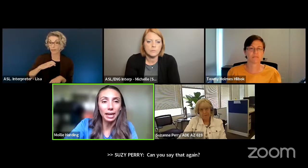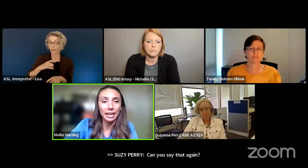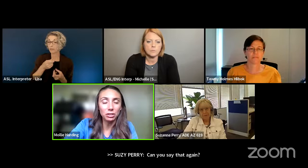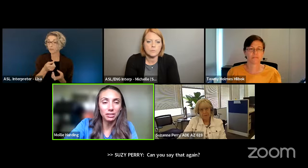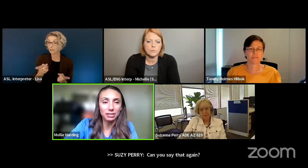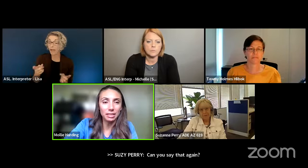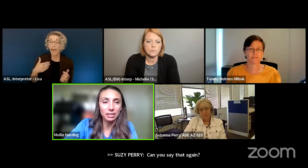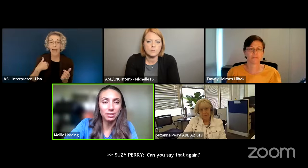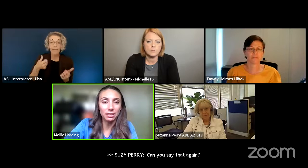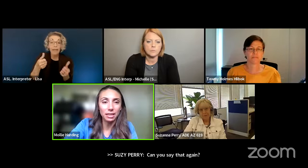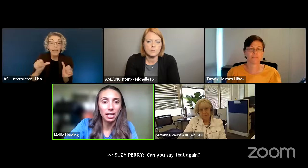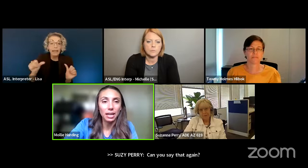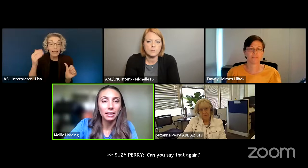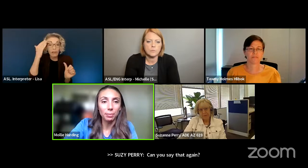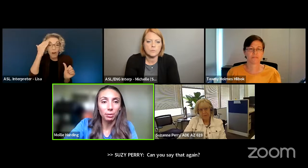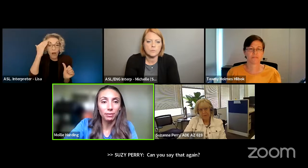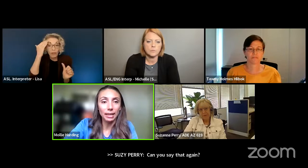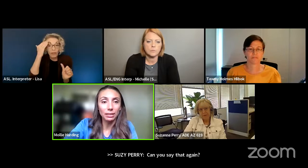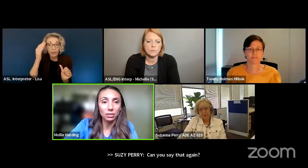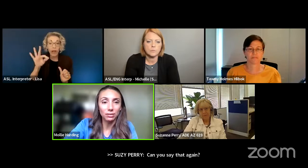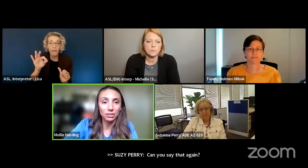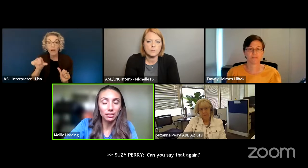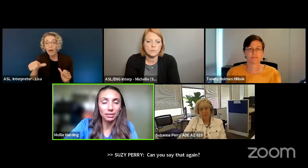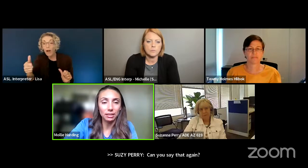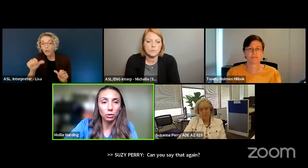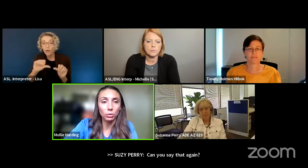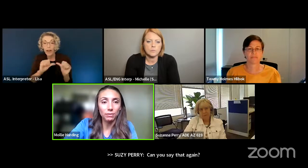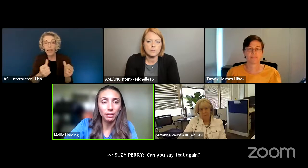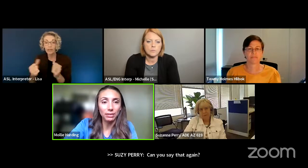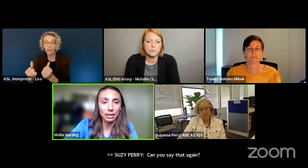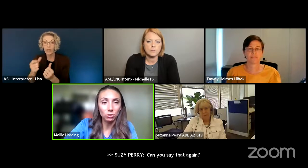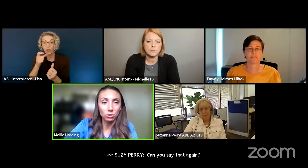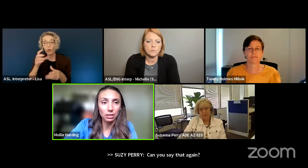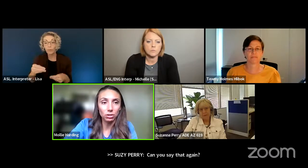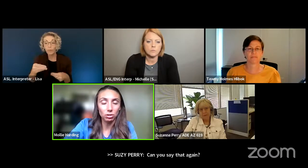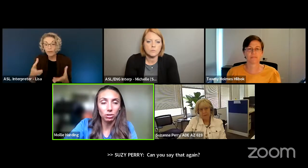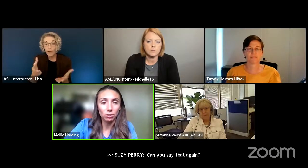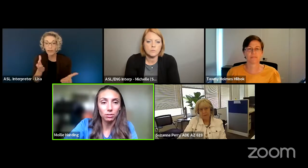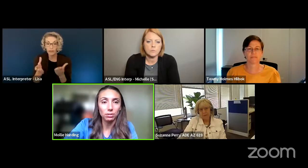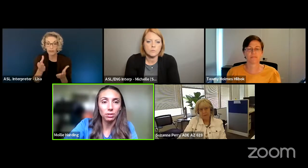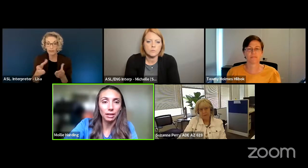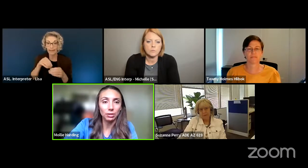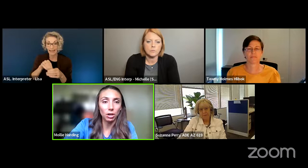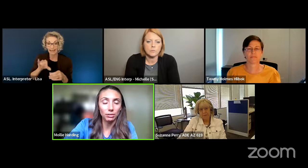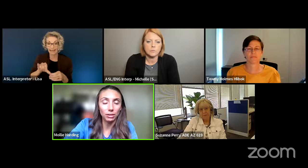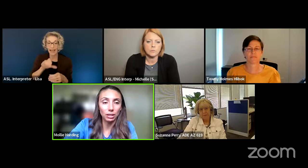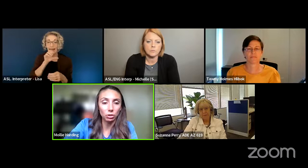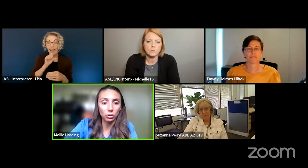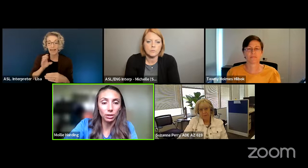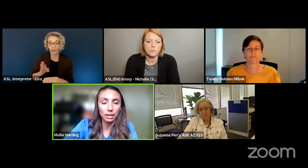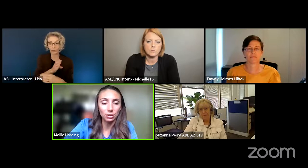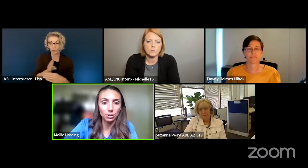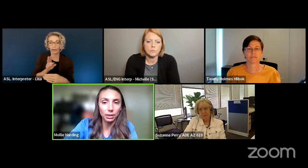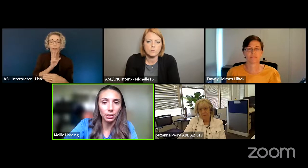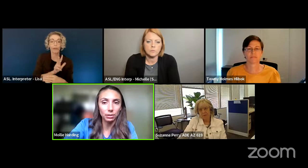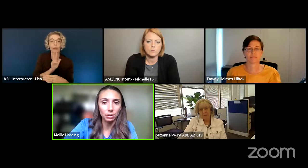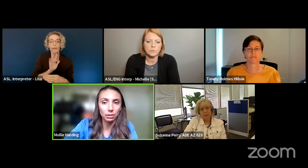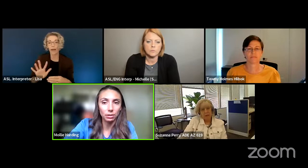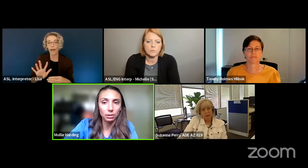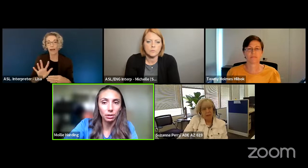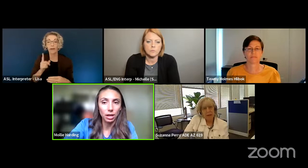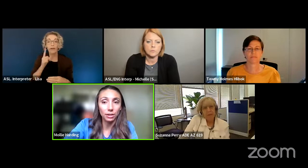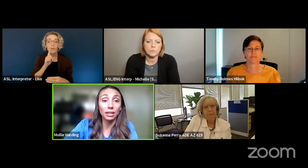of other agencies that provide services in the 3 to 5 age range to deaf or hard of hearing children in